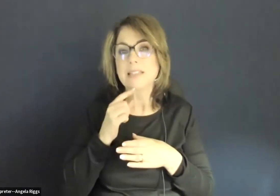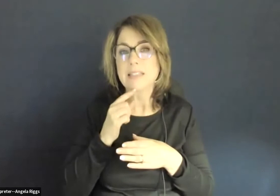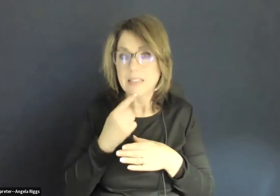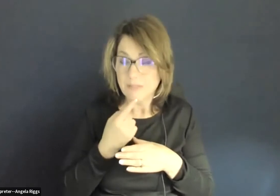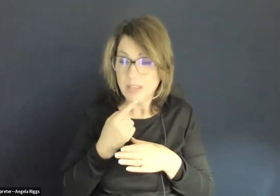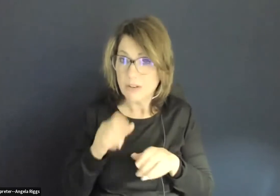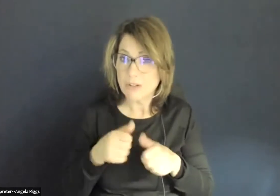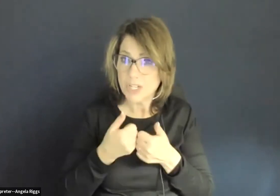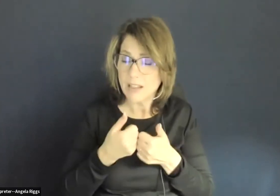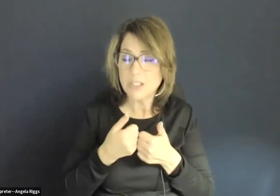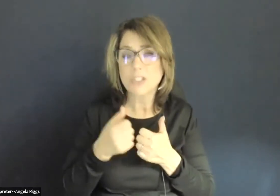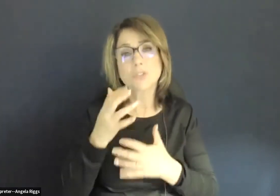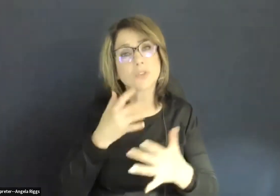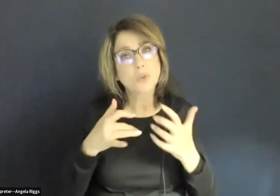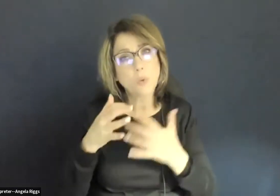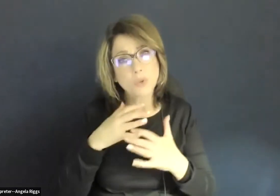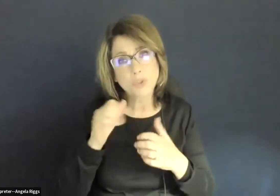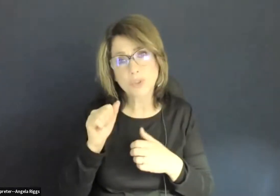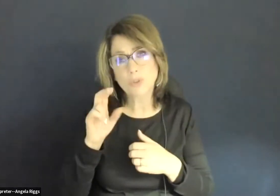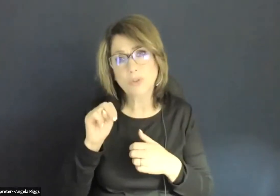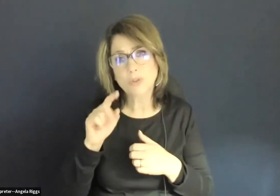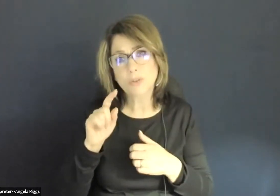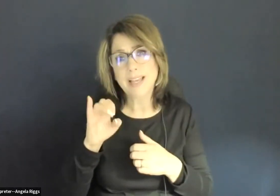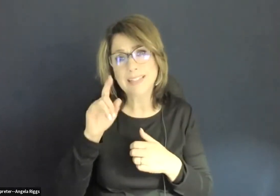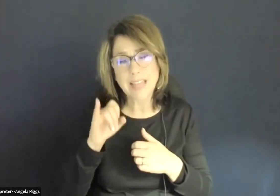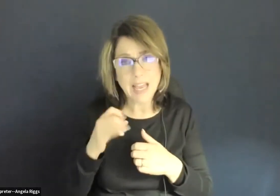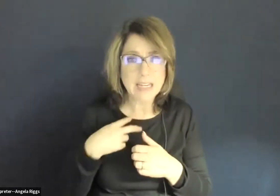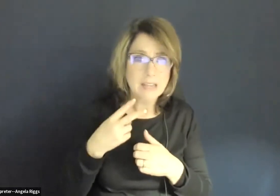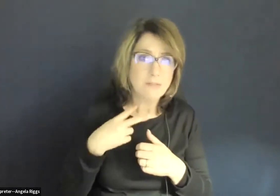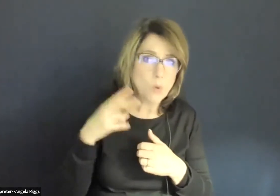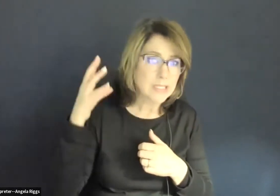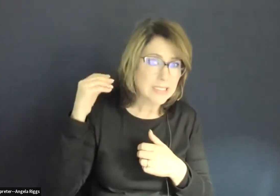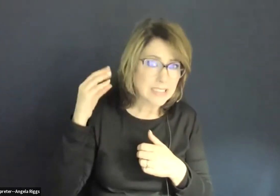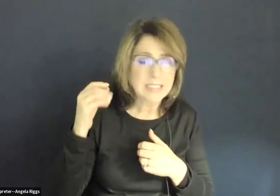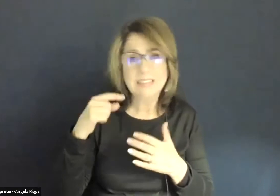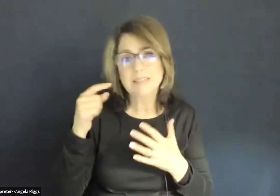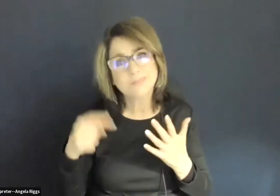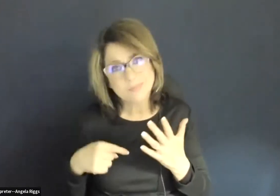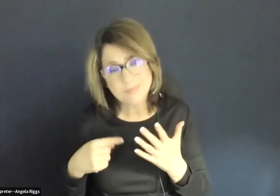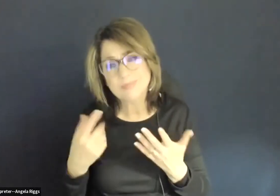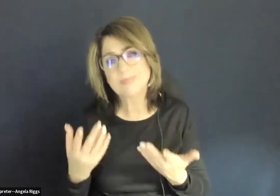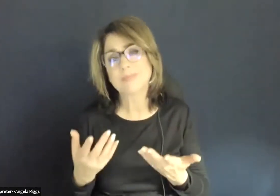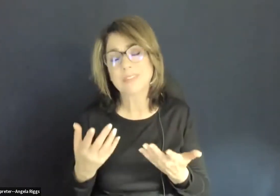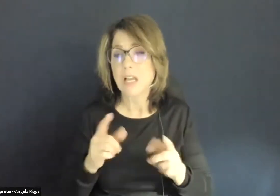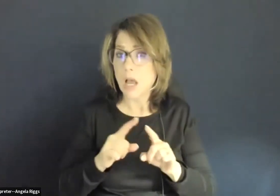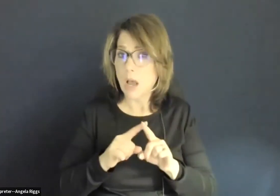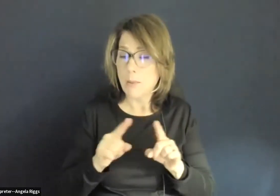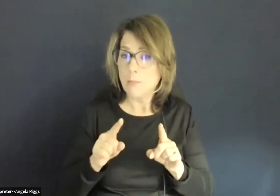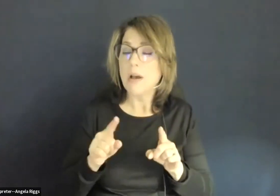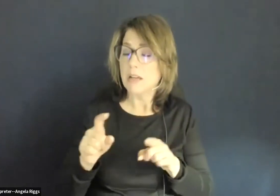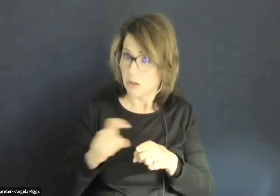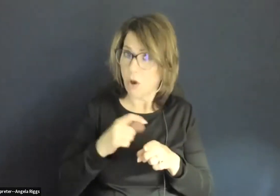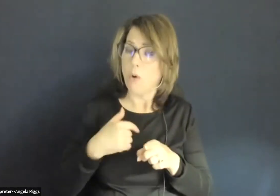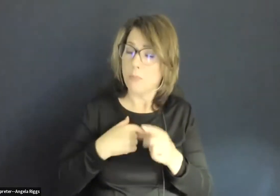challenges with social anxiety and with noises and things like that, but does call me for